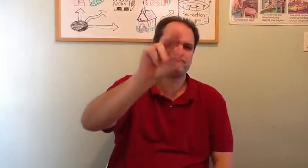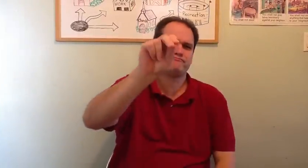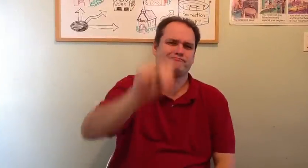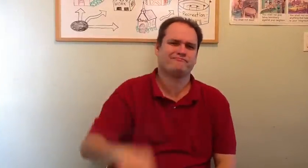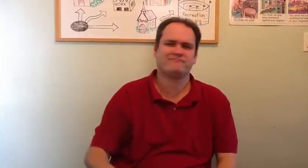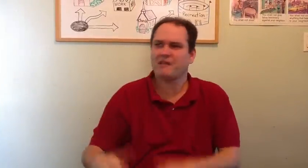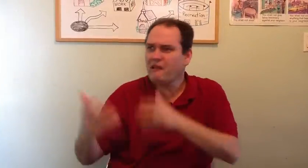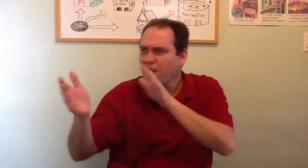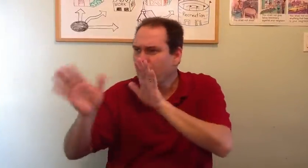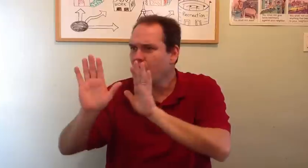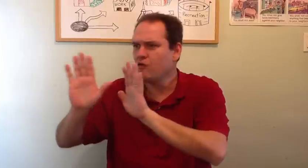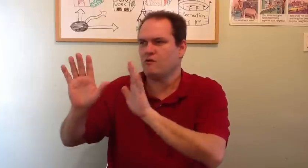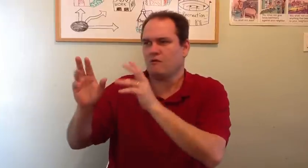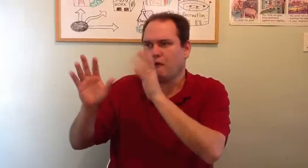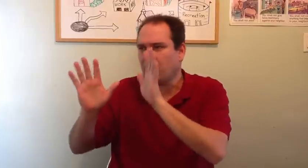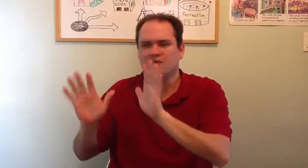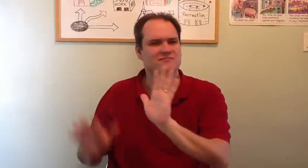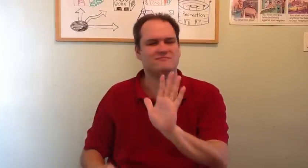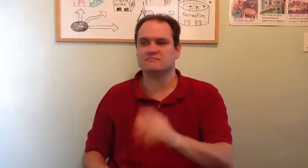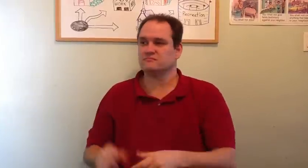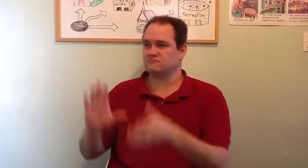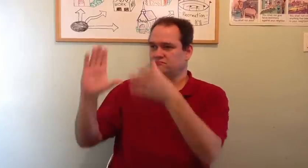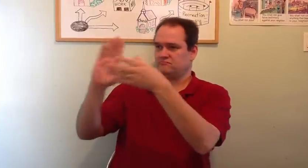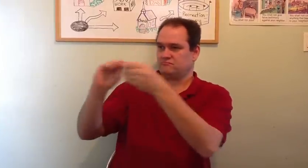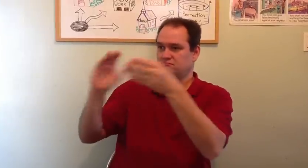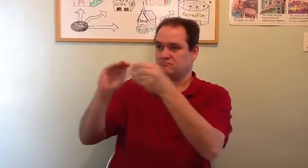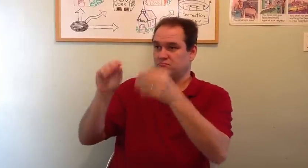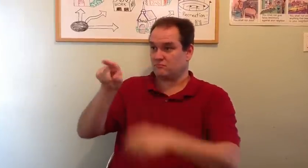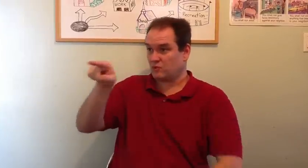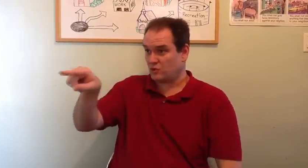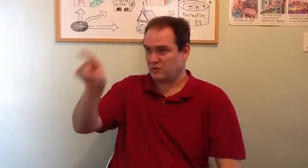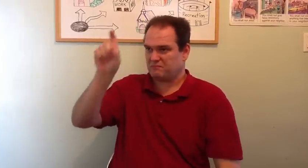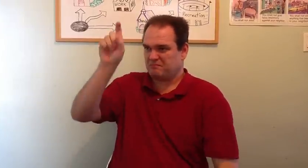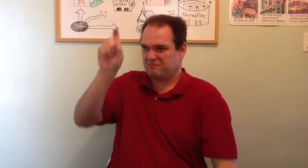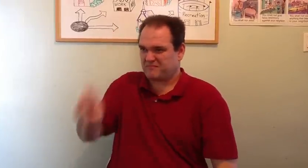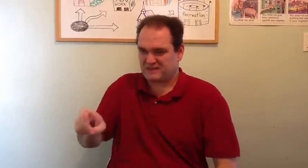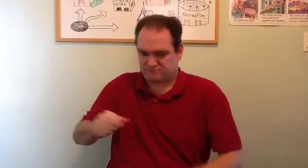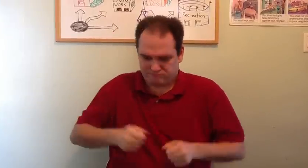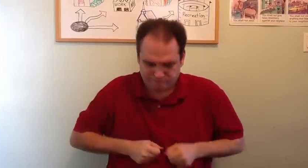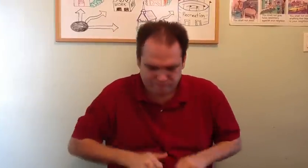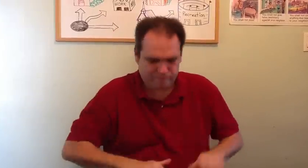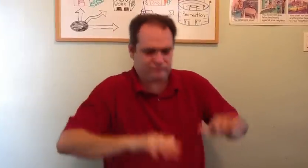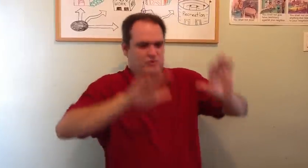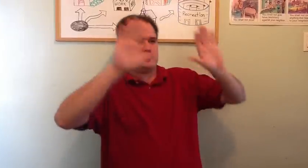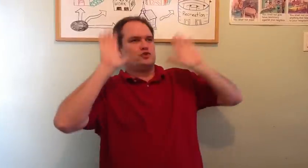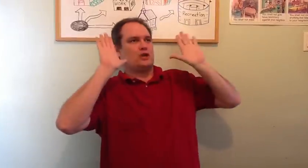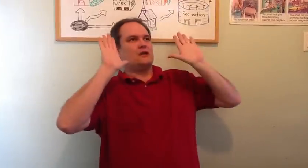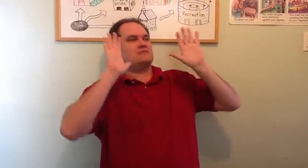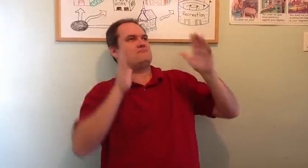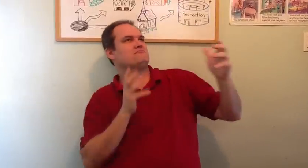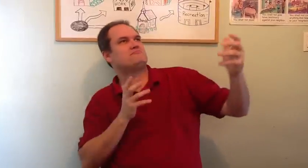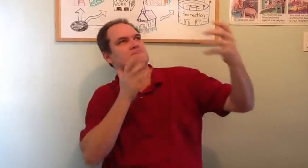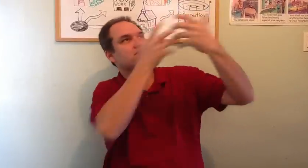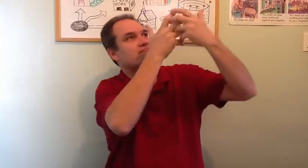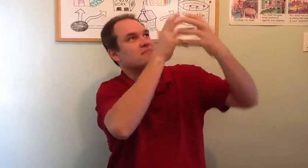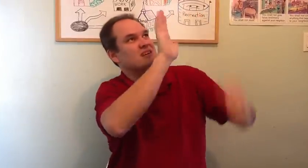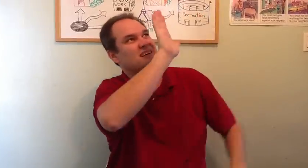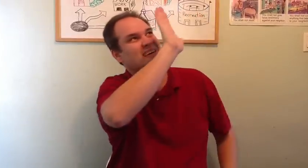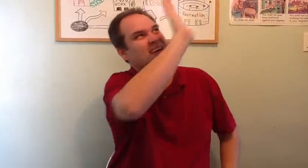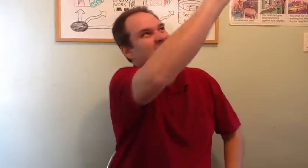We shouldn't try to fit their needs or their desires, but we should just present the gospel and tell them that they must